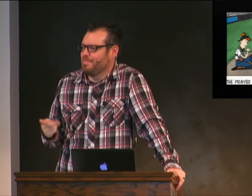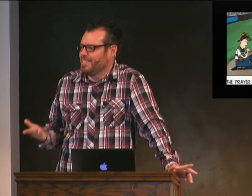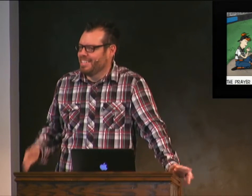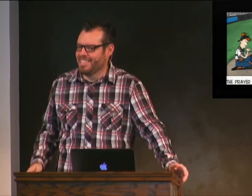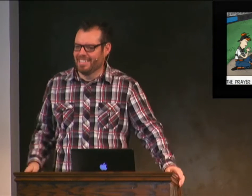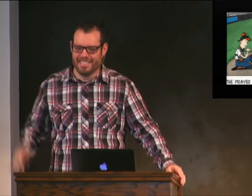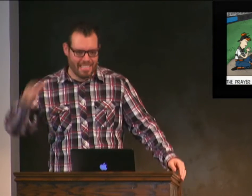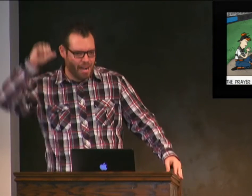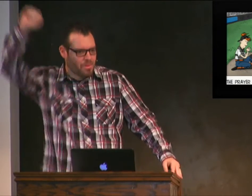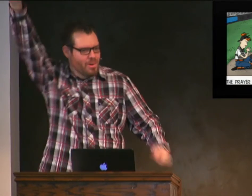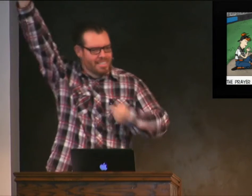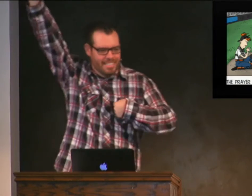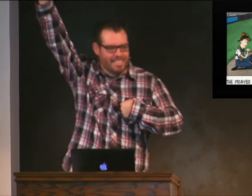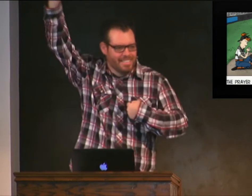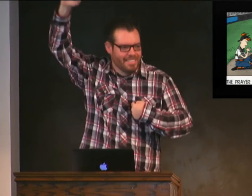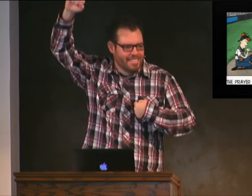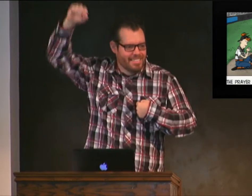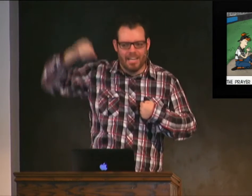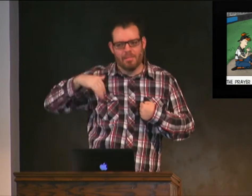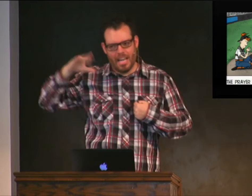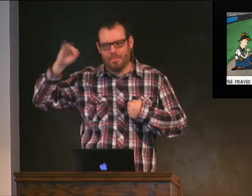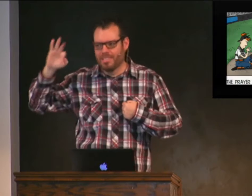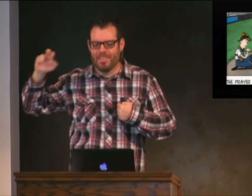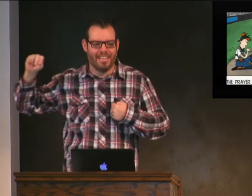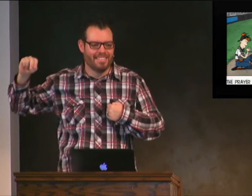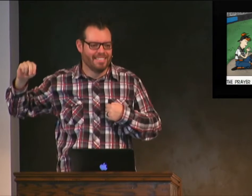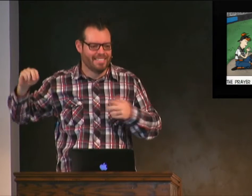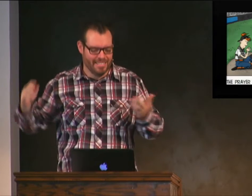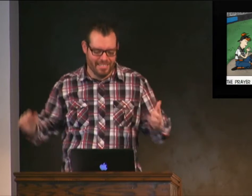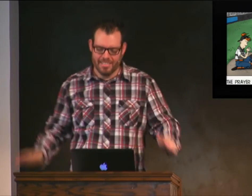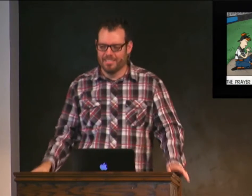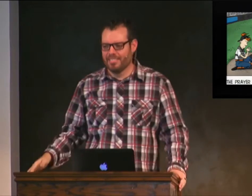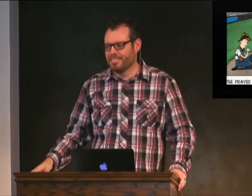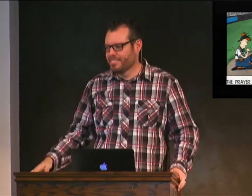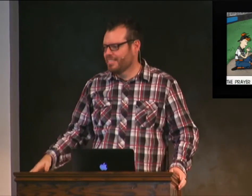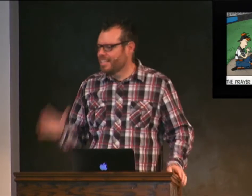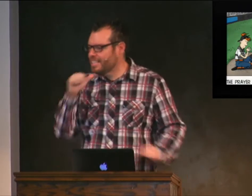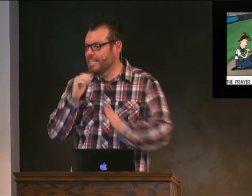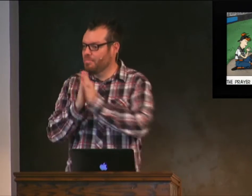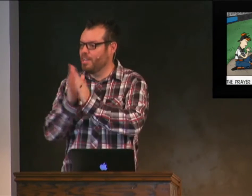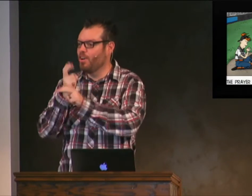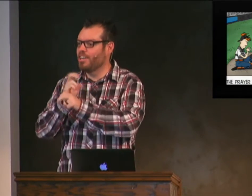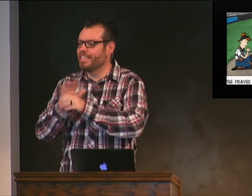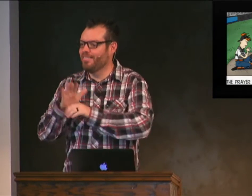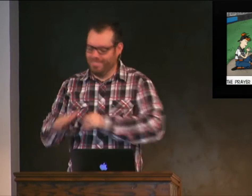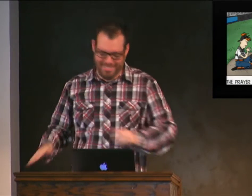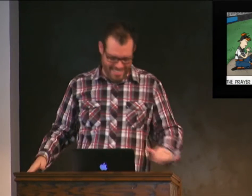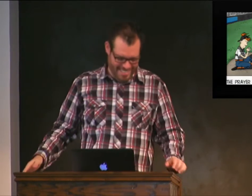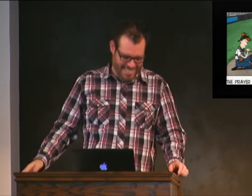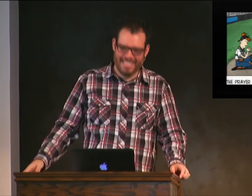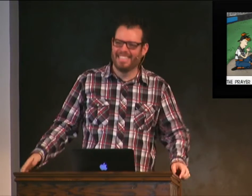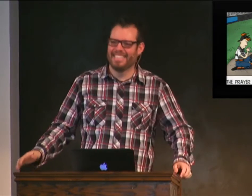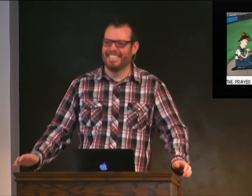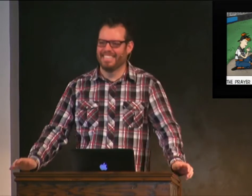Texas people here, Cowboys. I'm a Cowboys fan. I guess I didn't pray hard enough.